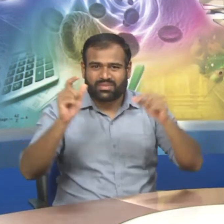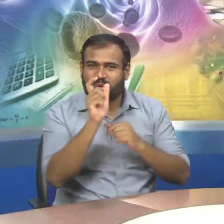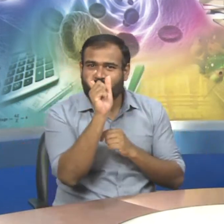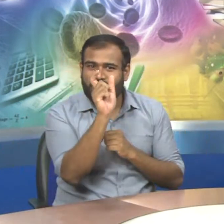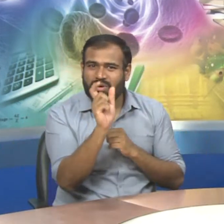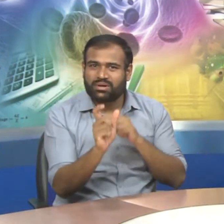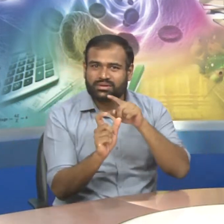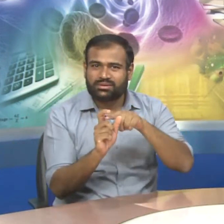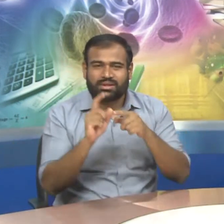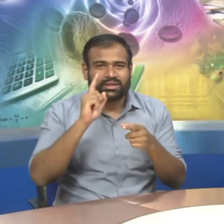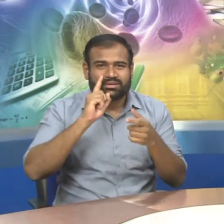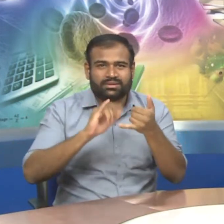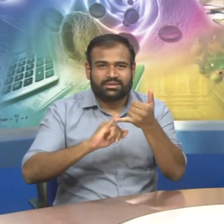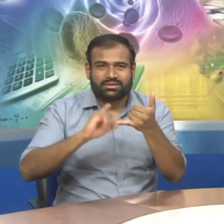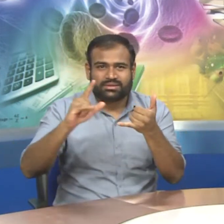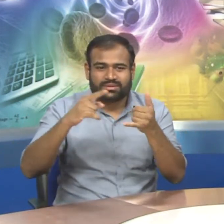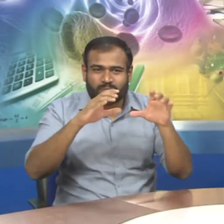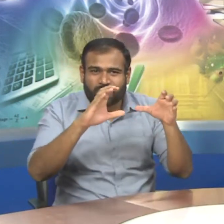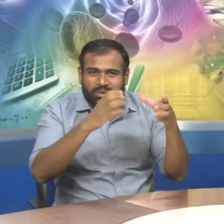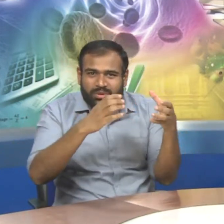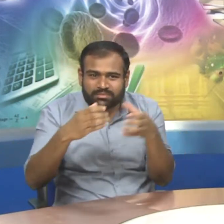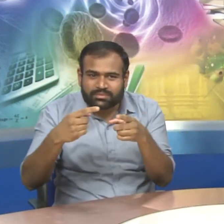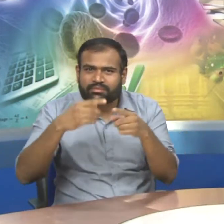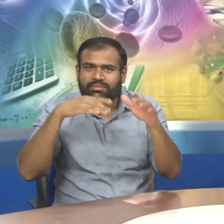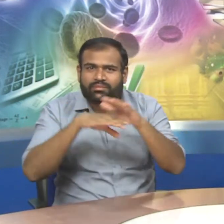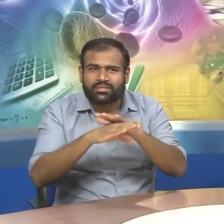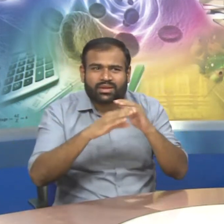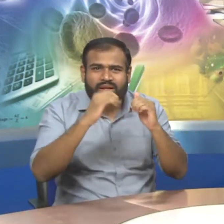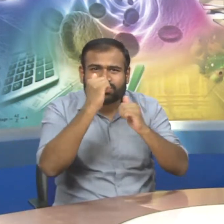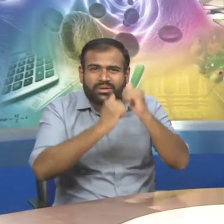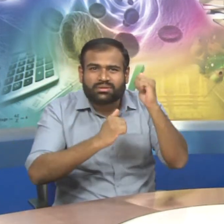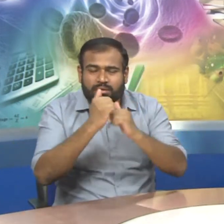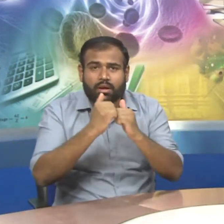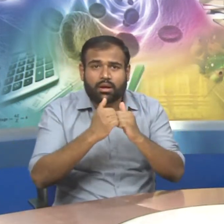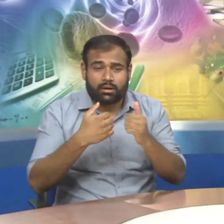Let's see the introduction of this lesson. In this lesson, you are going to learn